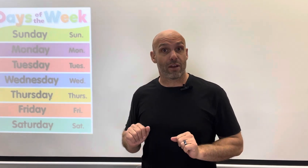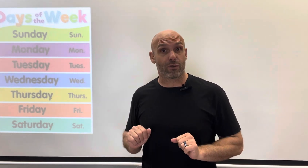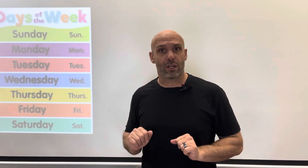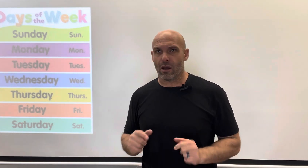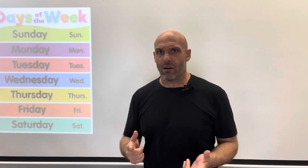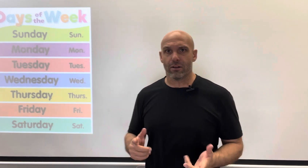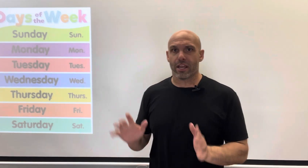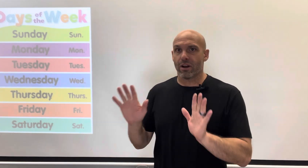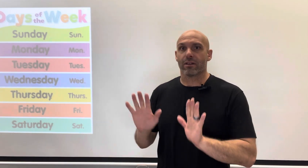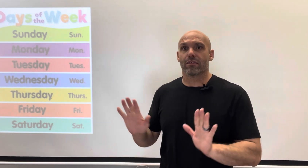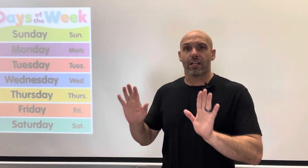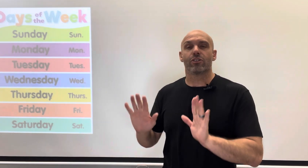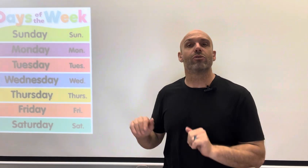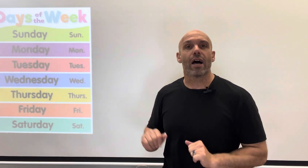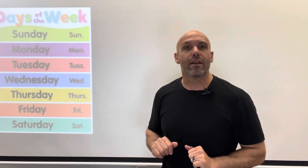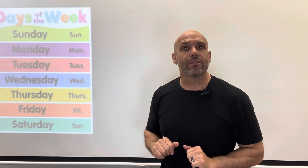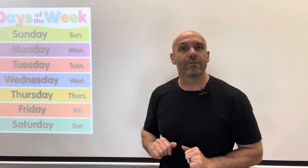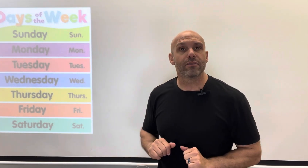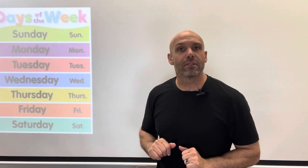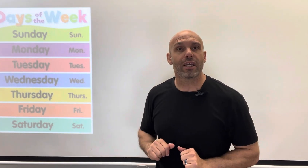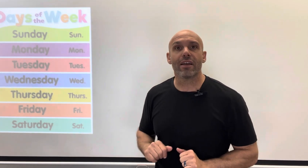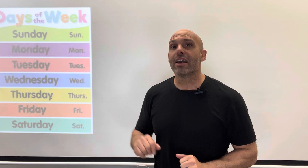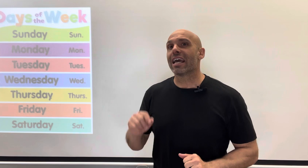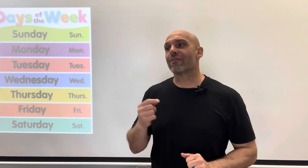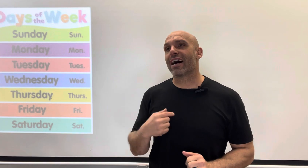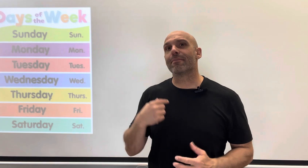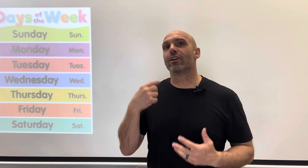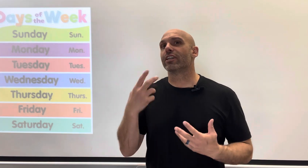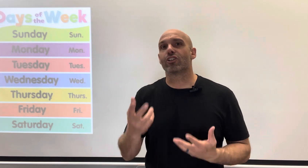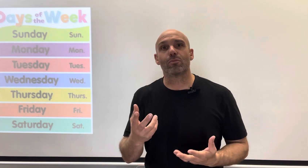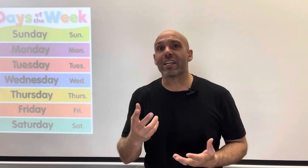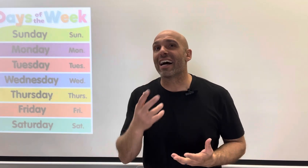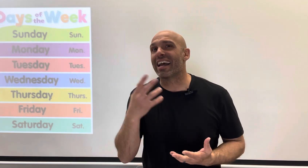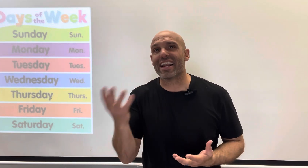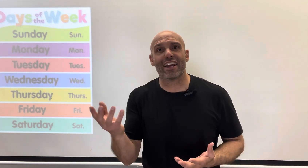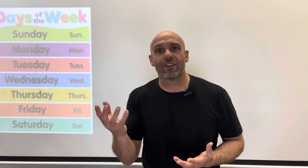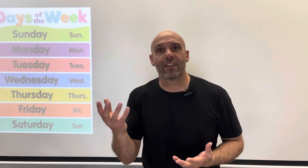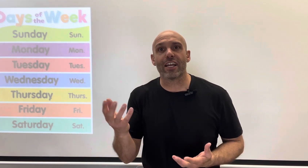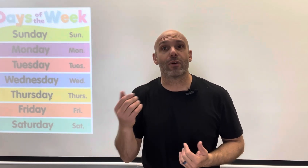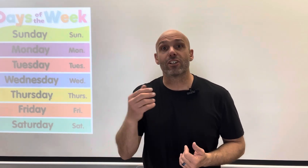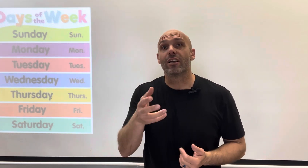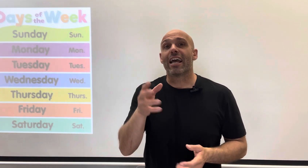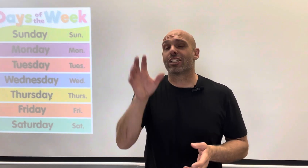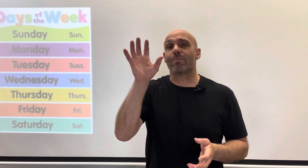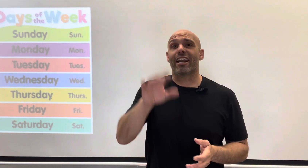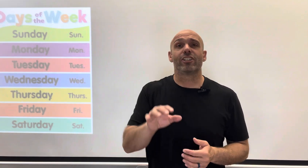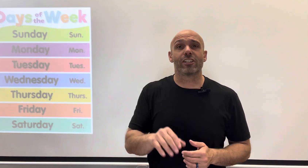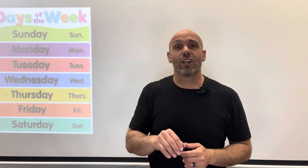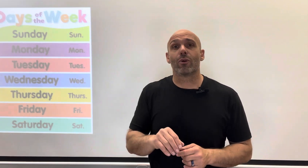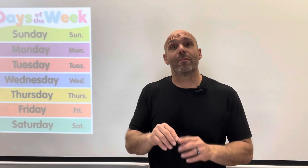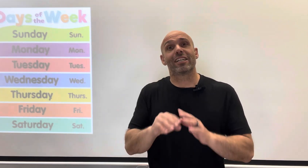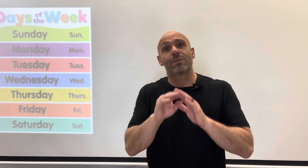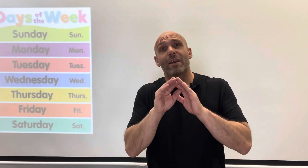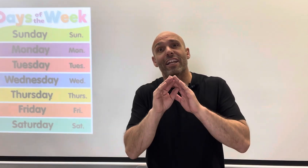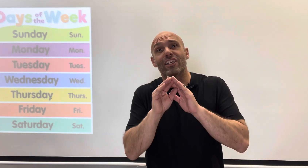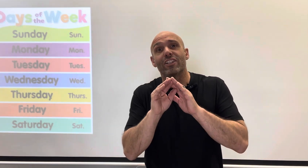Sunday. Oh, okay, great. Let's use that. Okay. If I'm learning to speak any other language, and Spanish is a good one because Spanish